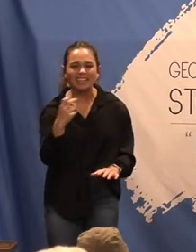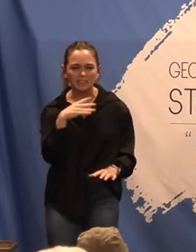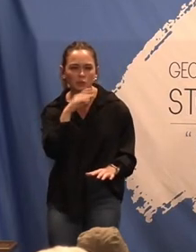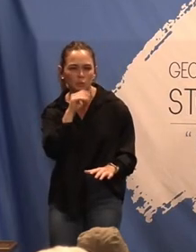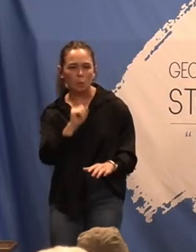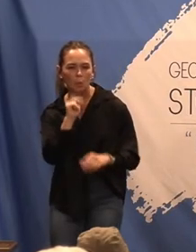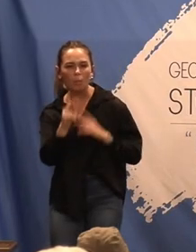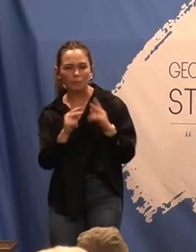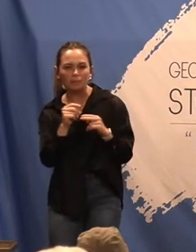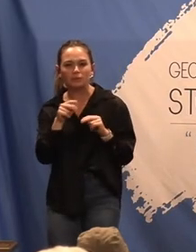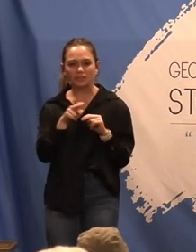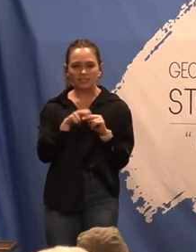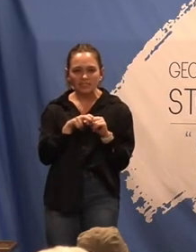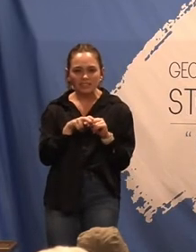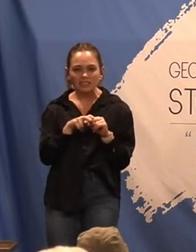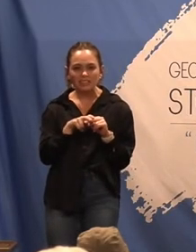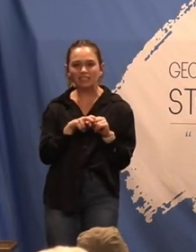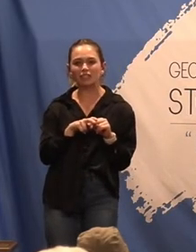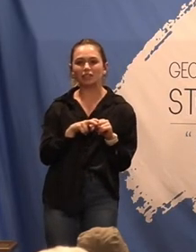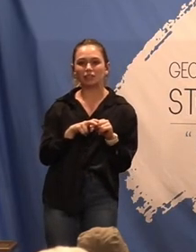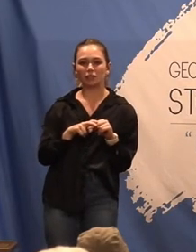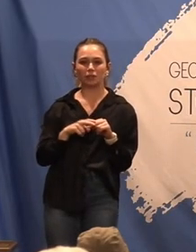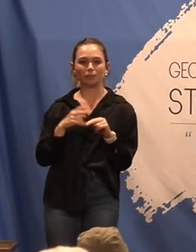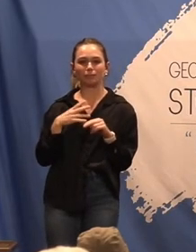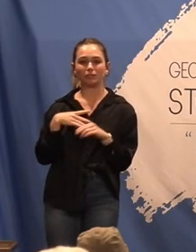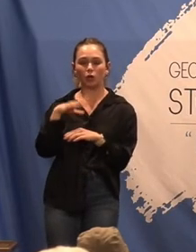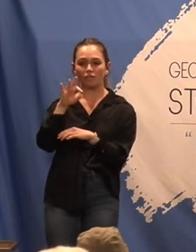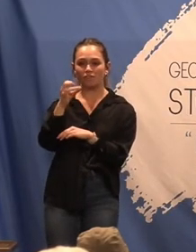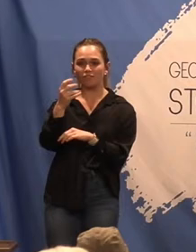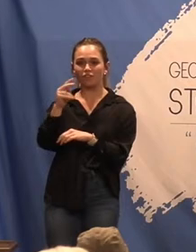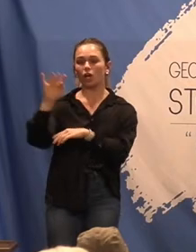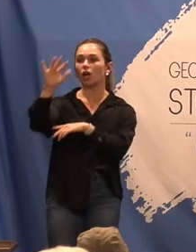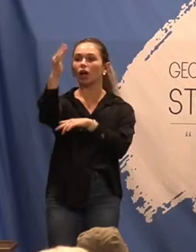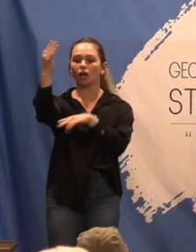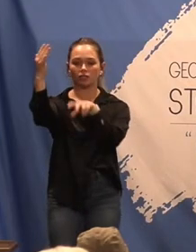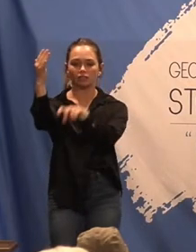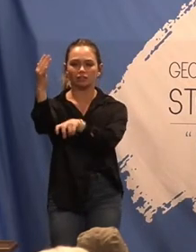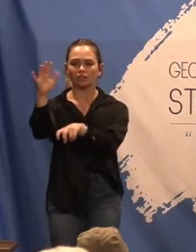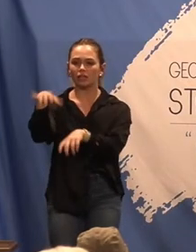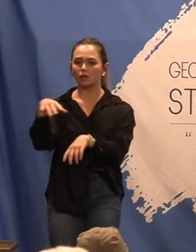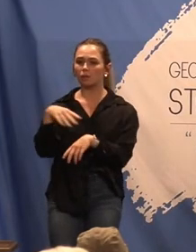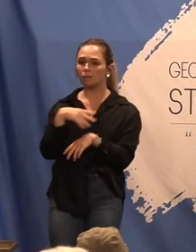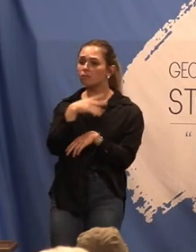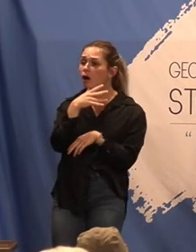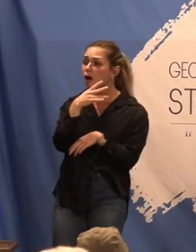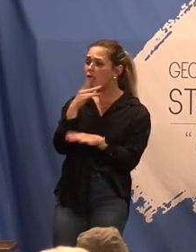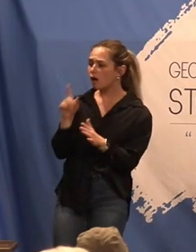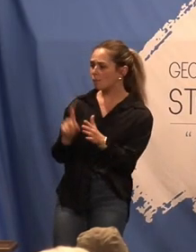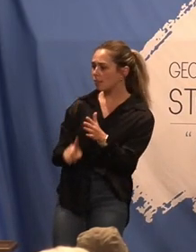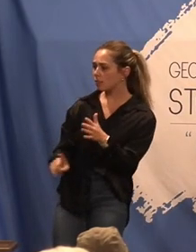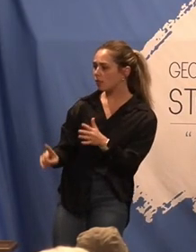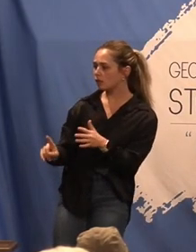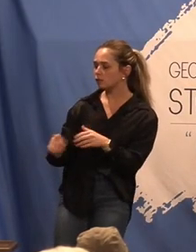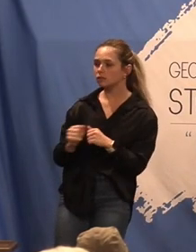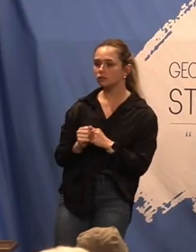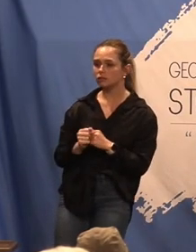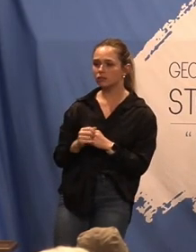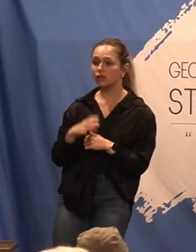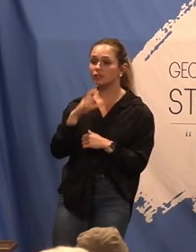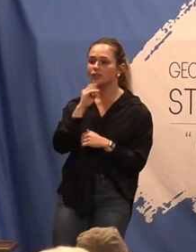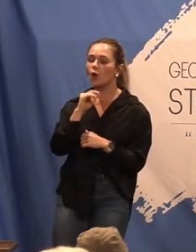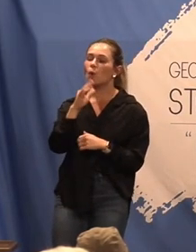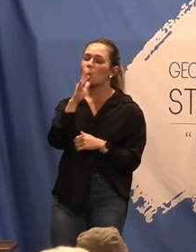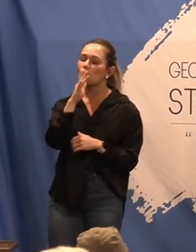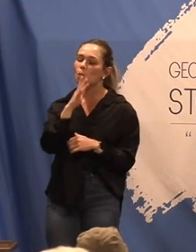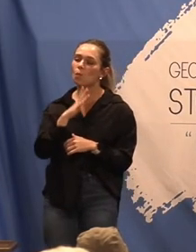sit, beneath a tall fern. Mama, I'm lost. The old woman, sweet